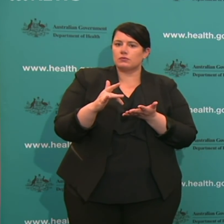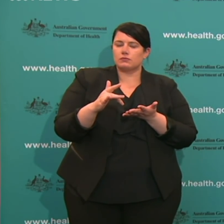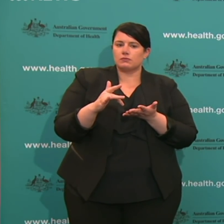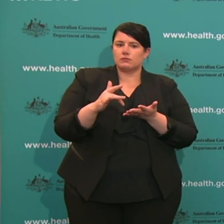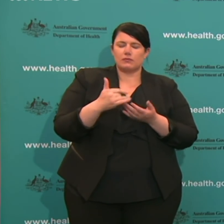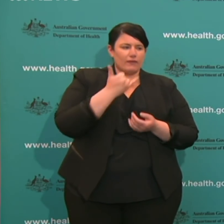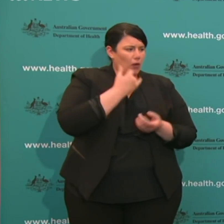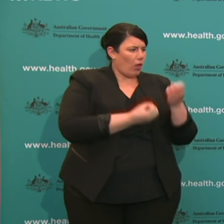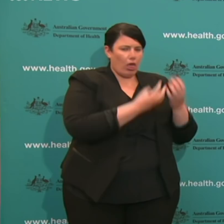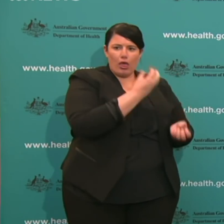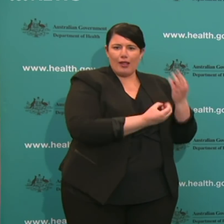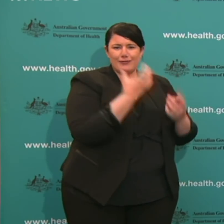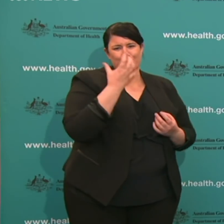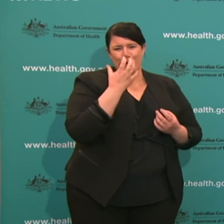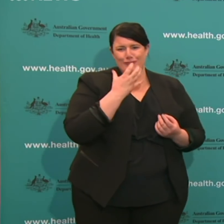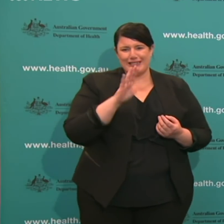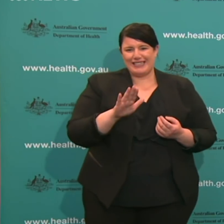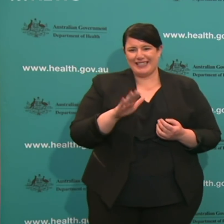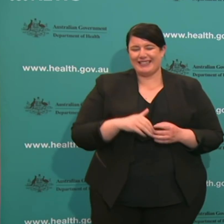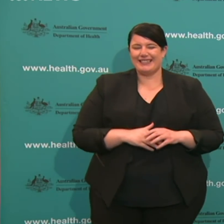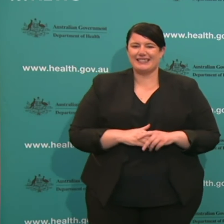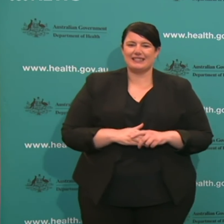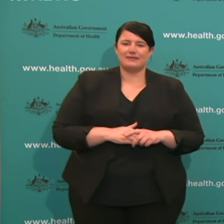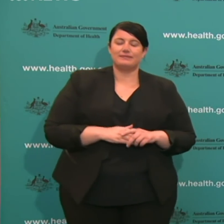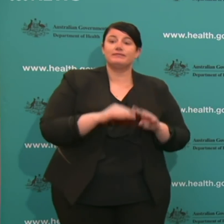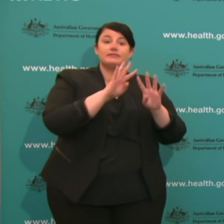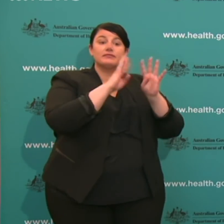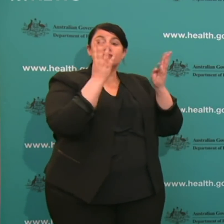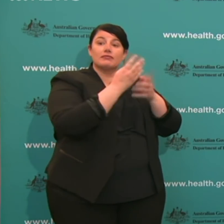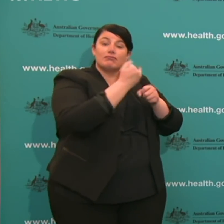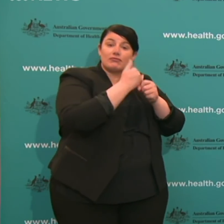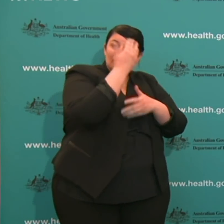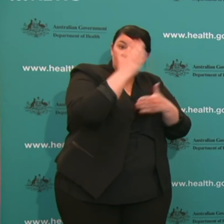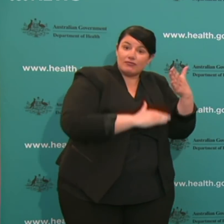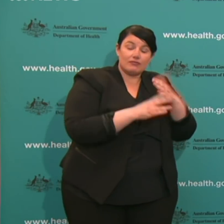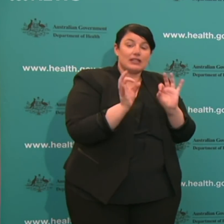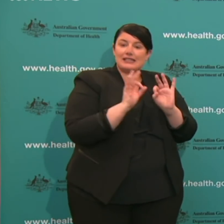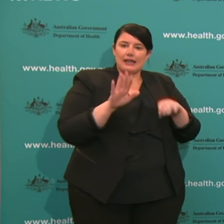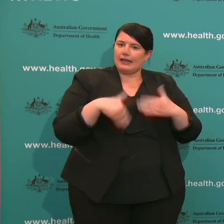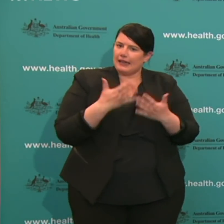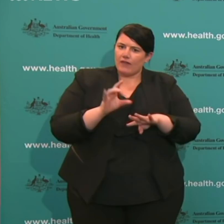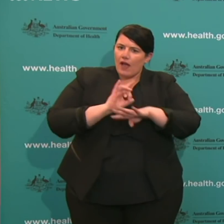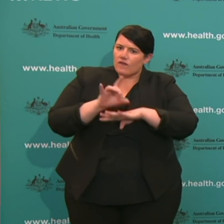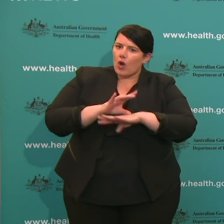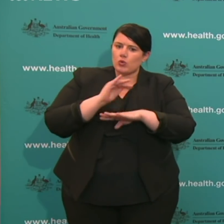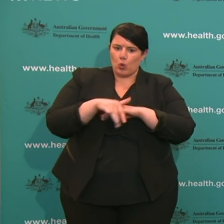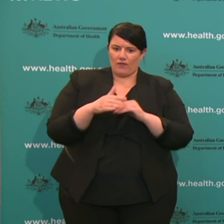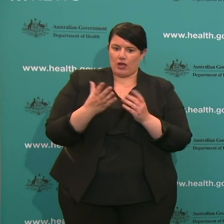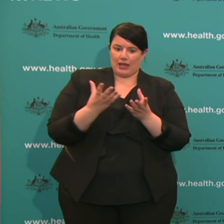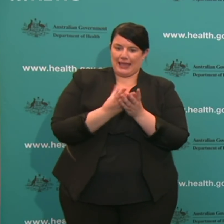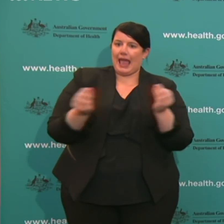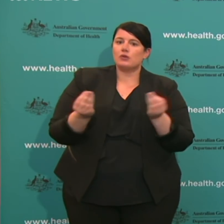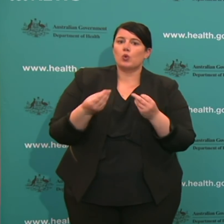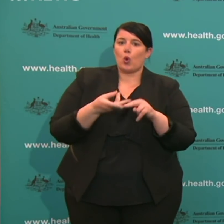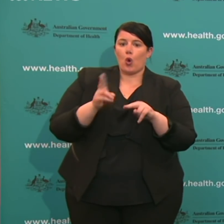Sorry, the phone's on the blink. The AHPPC did not provide specific advice on the cancelling of